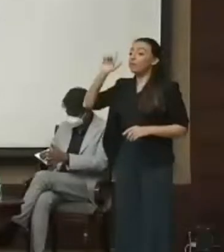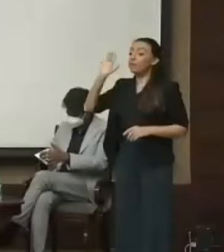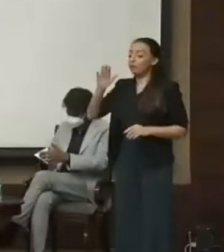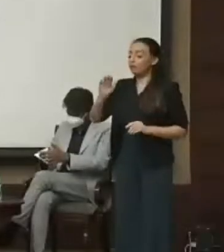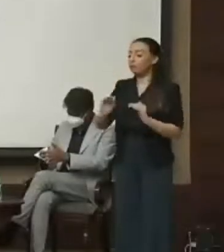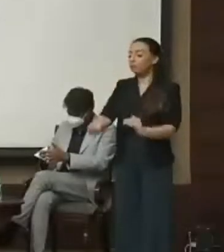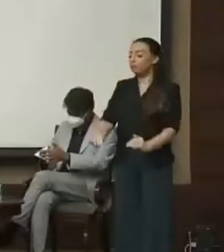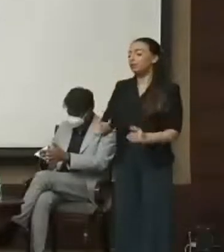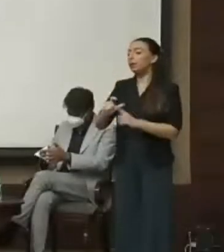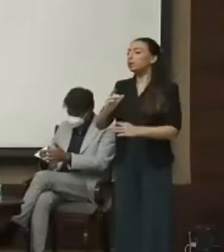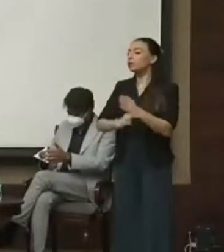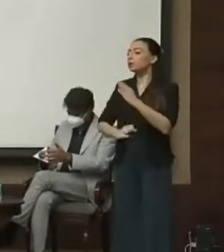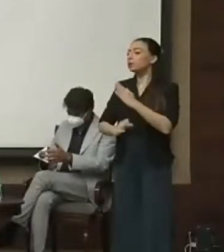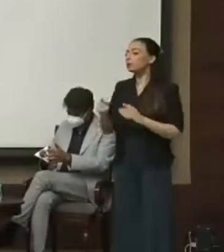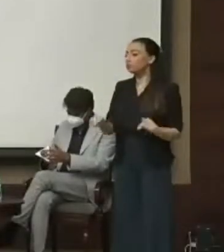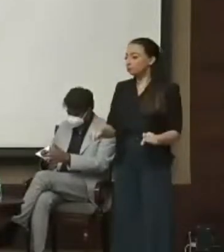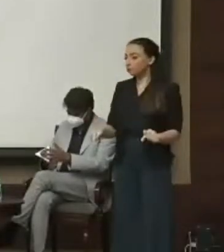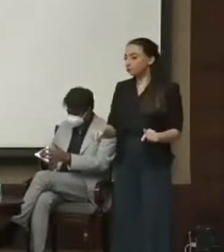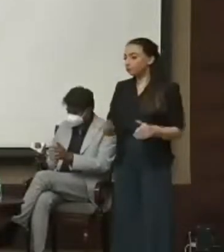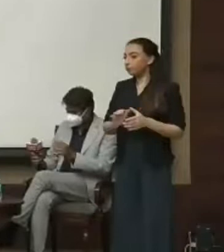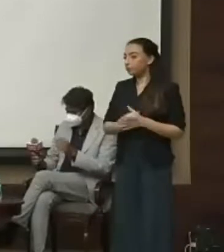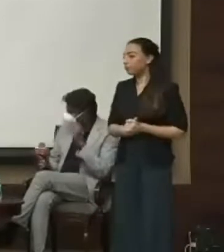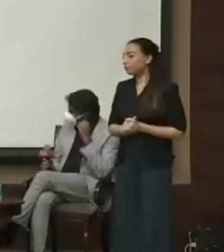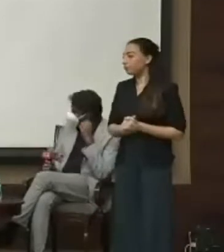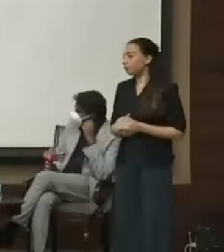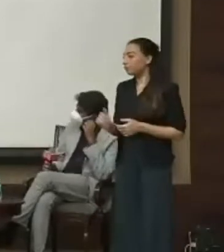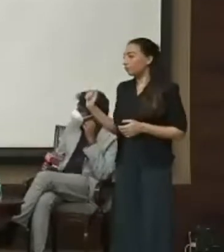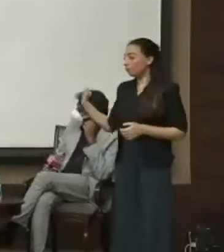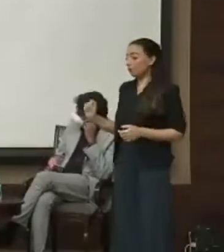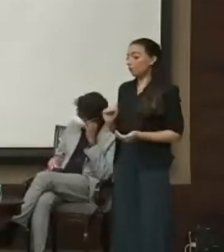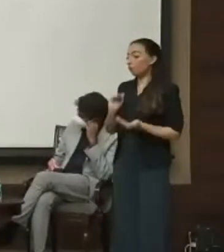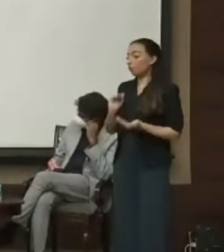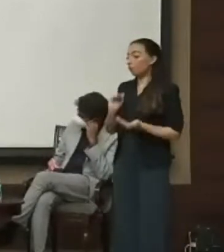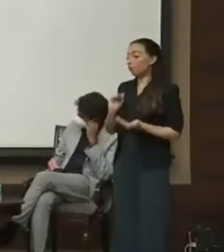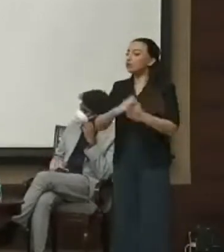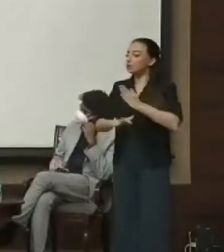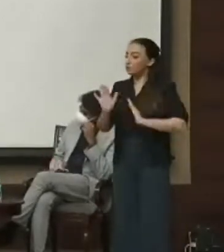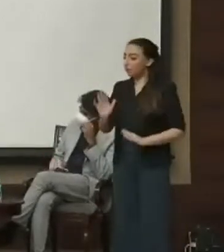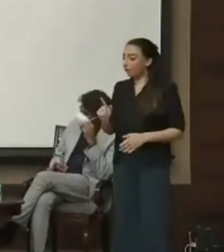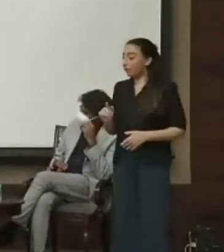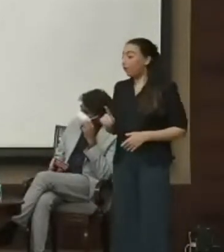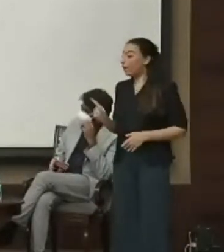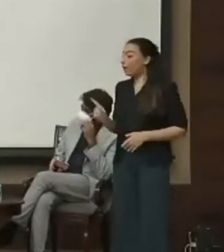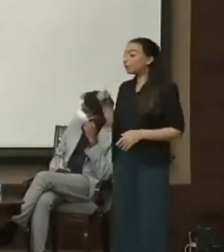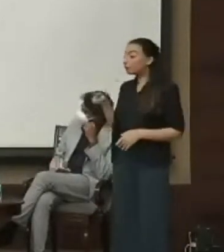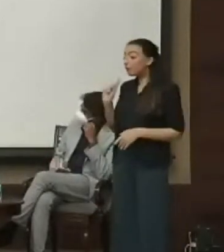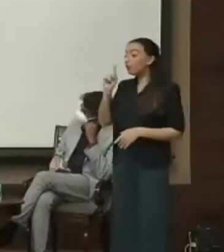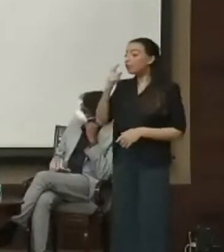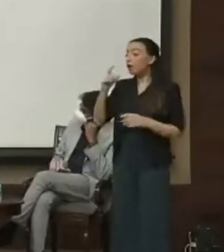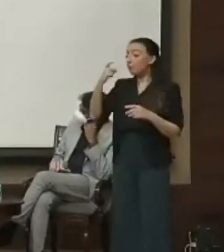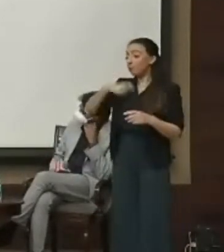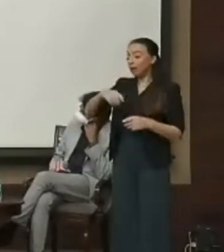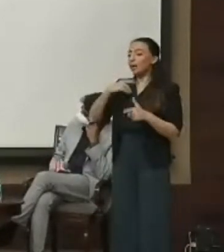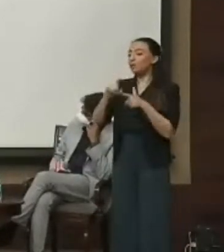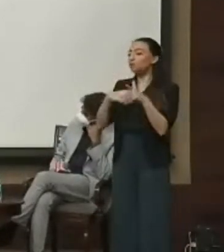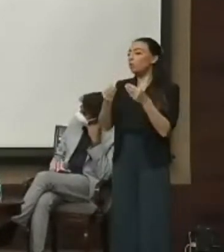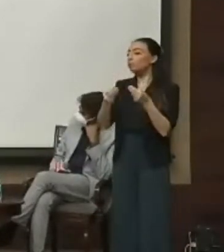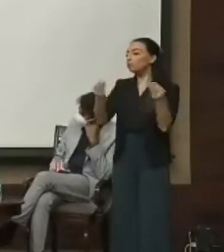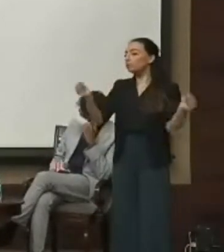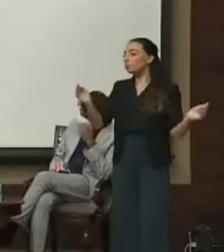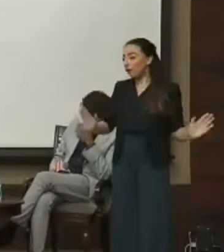with a person with disability. He is an employer. He is a person who has